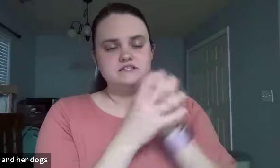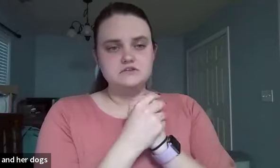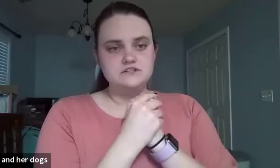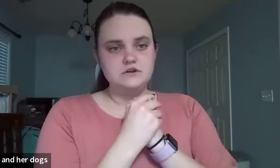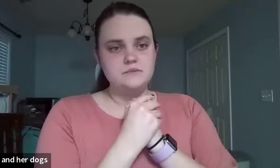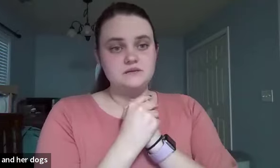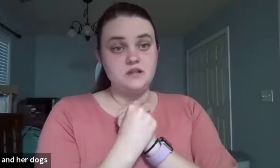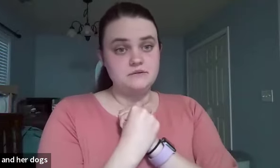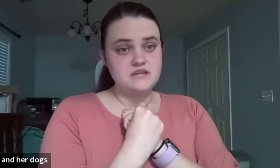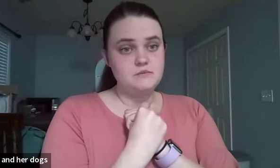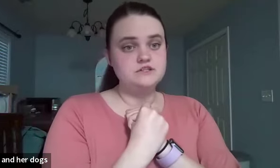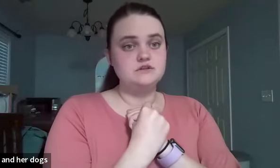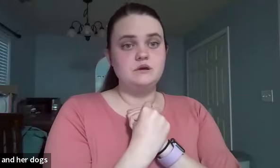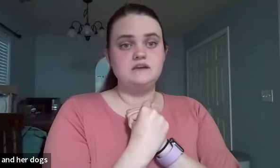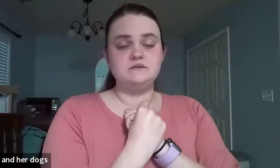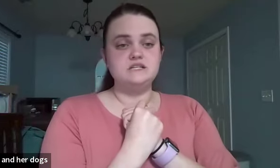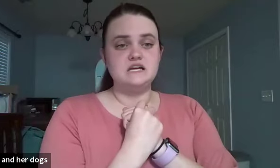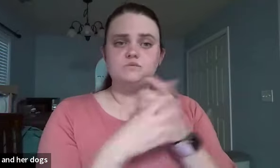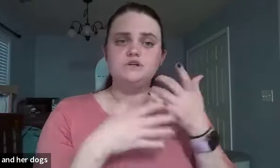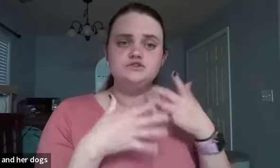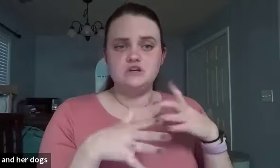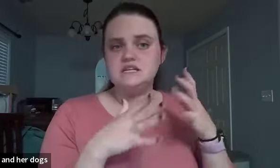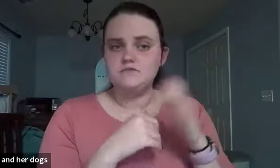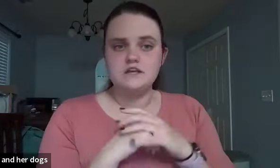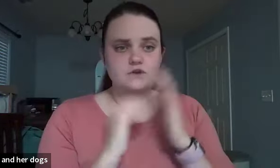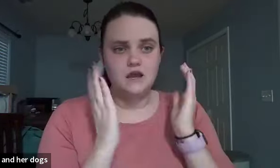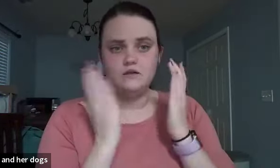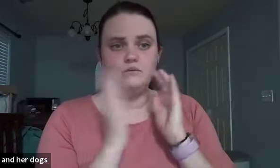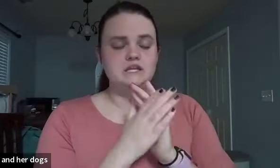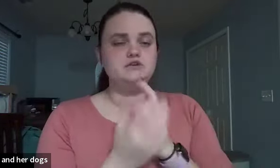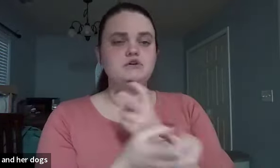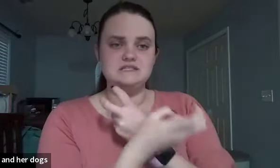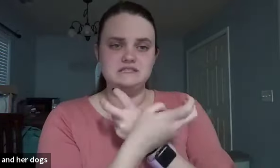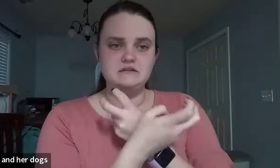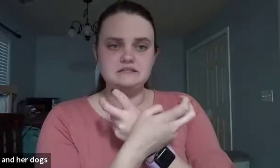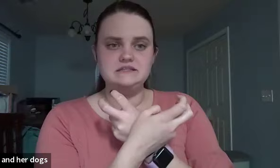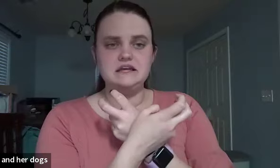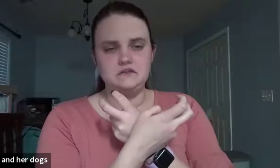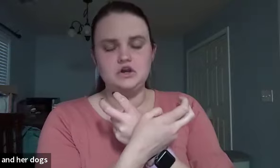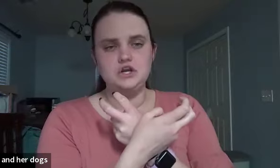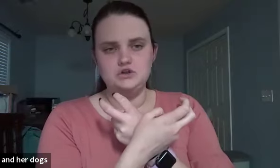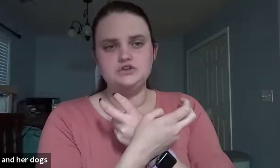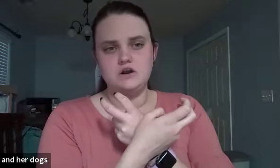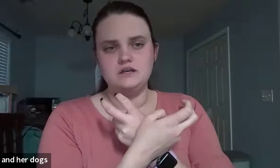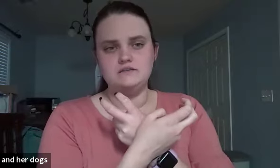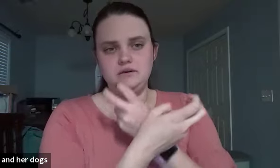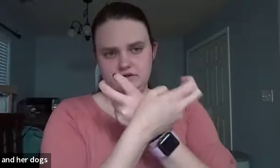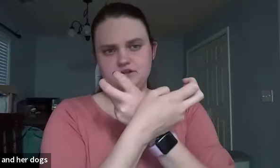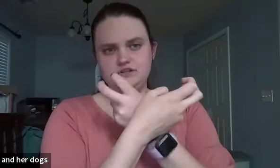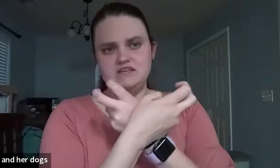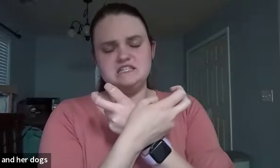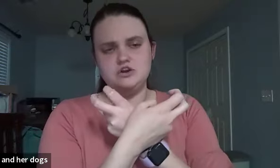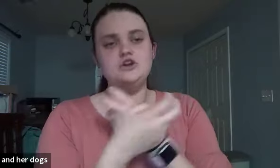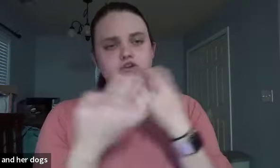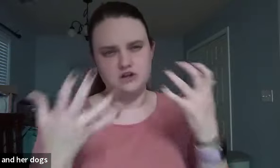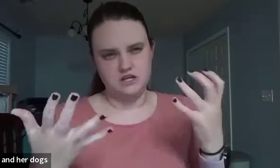context clues do come into play with that one. So like if someone's asking what are you dressing up as for Halloween, you go skeleton, like they're gonna know you're talking, like if you did this, they're gonna know you're talking